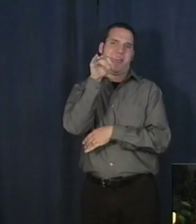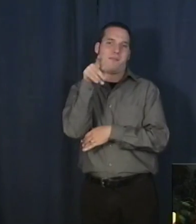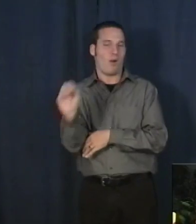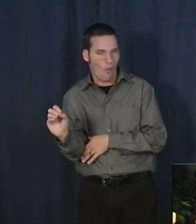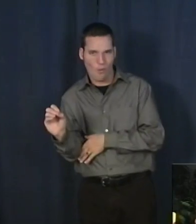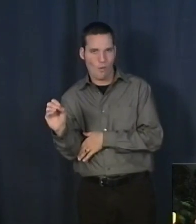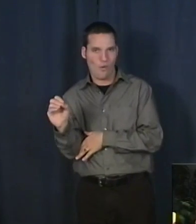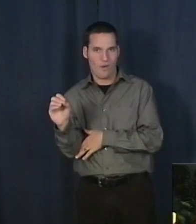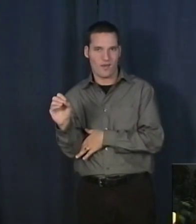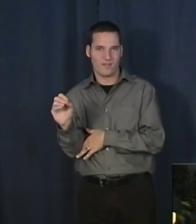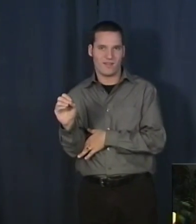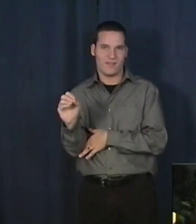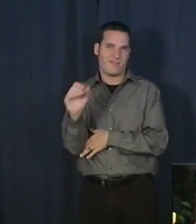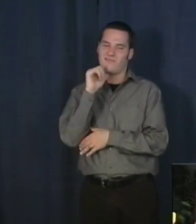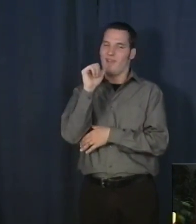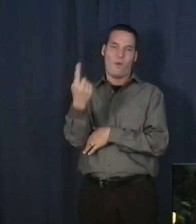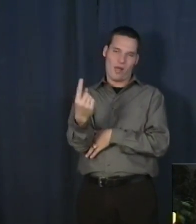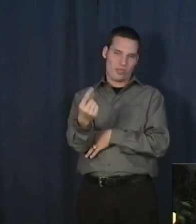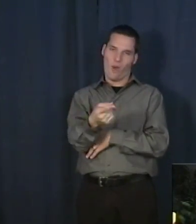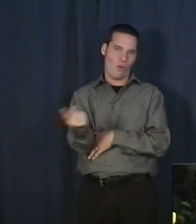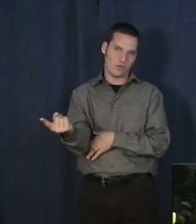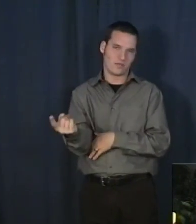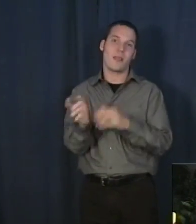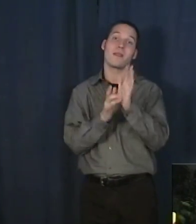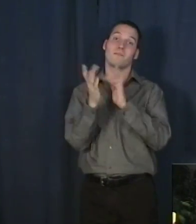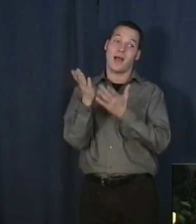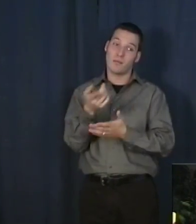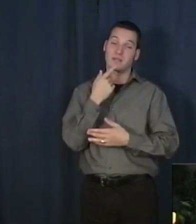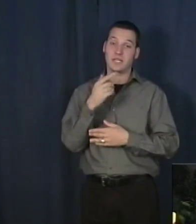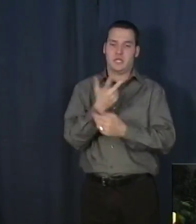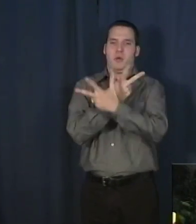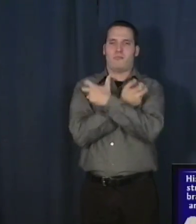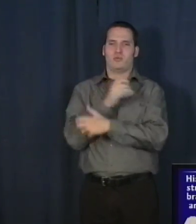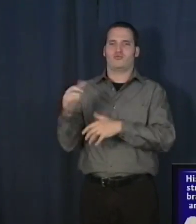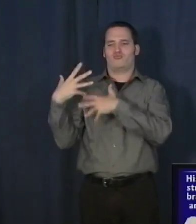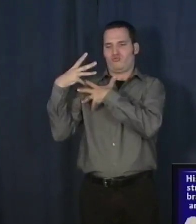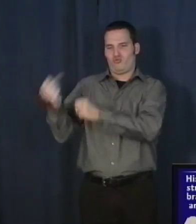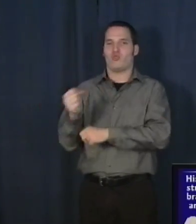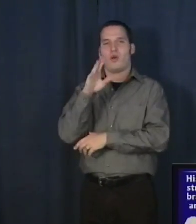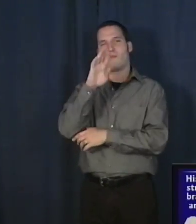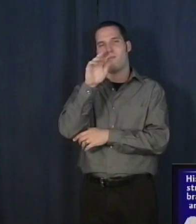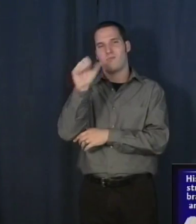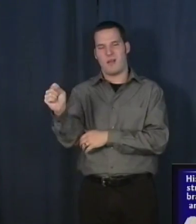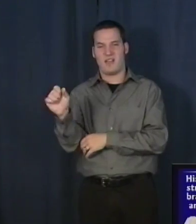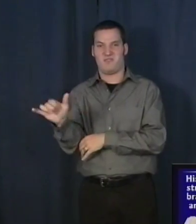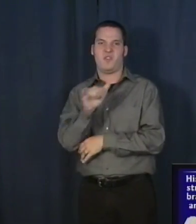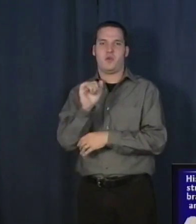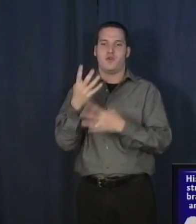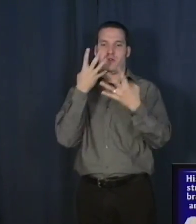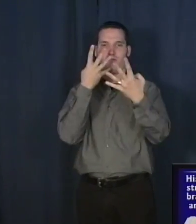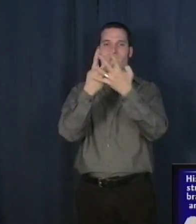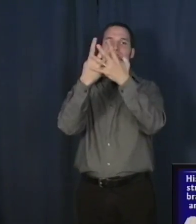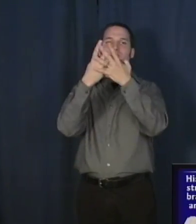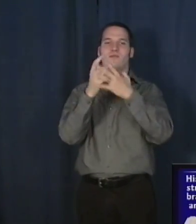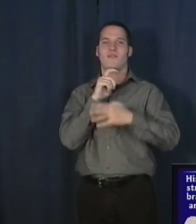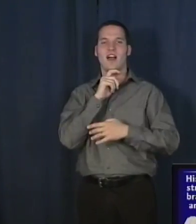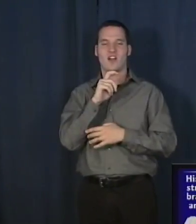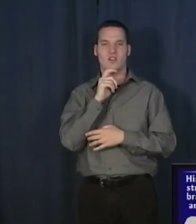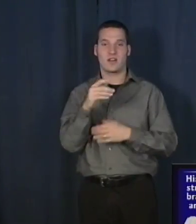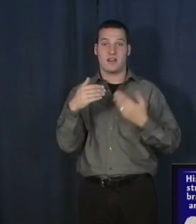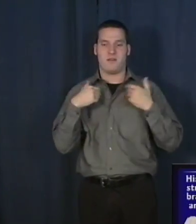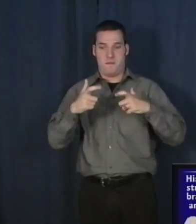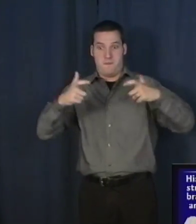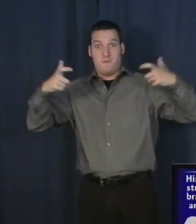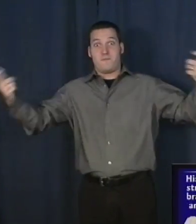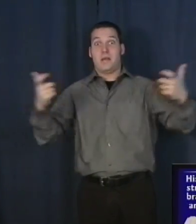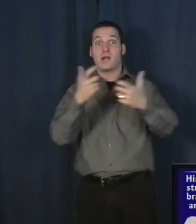hippo, hello. It's not one of those. Anyway, the Bible says, his bones are as strong pieces of brass. His bones are like bars of